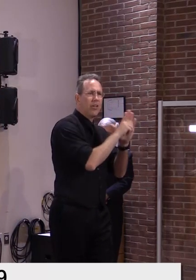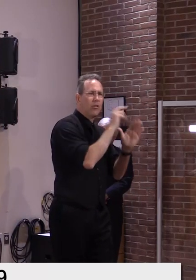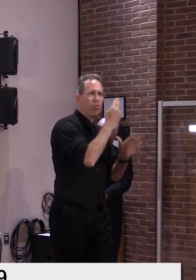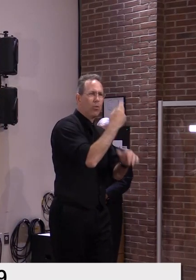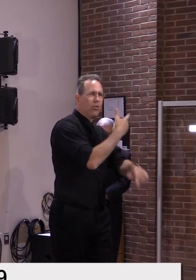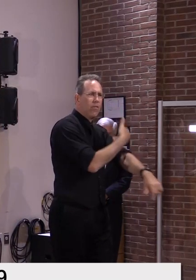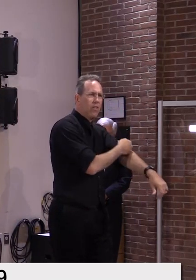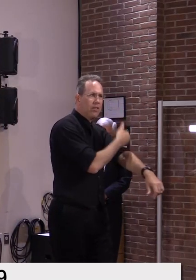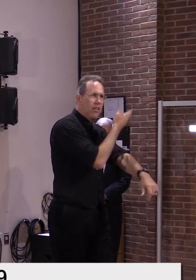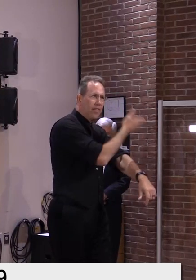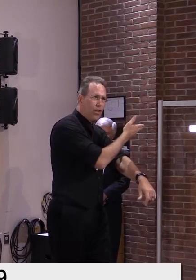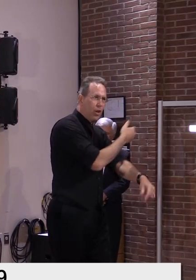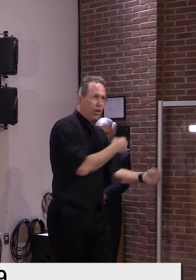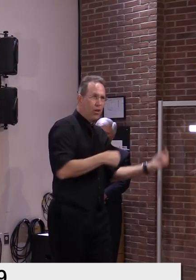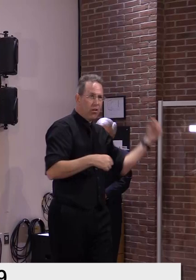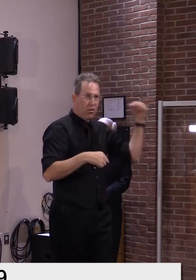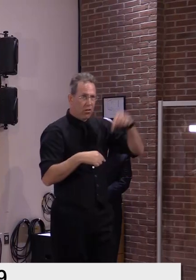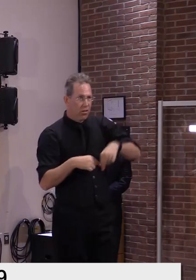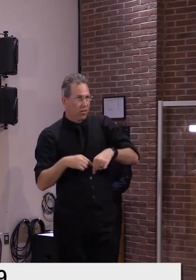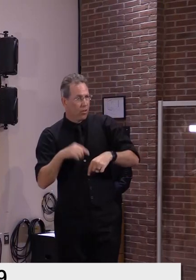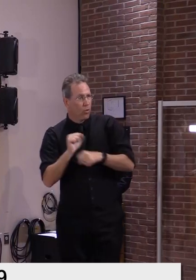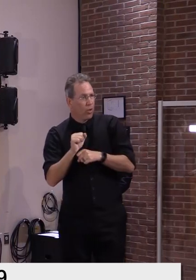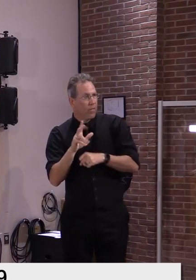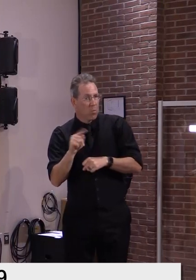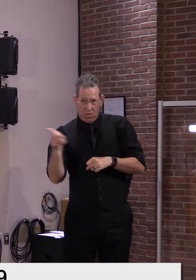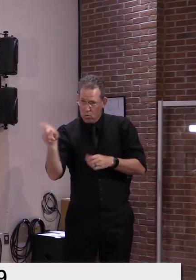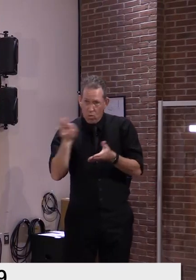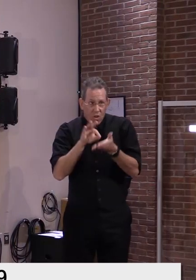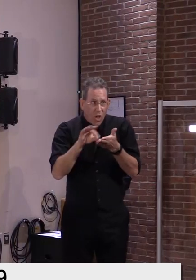Essex County is at 55% right now?